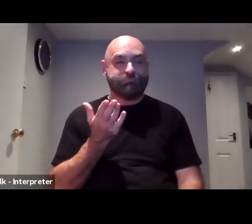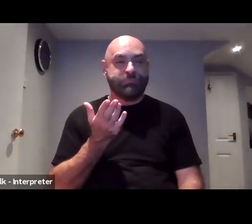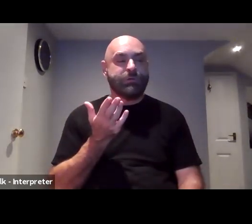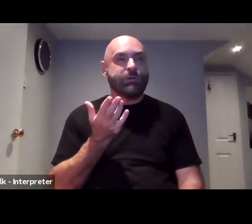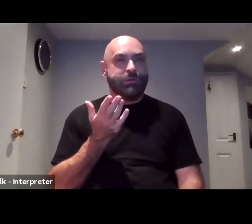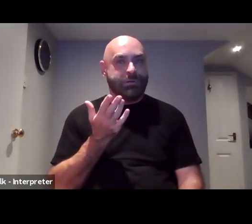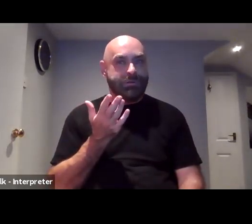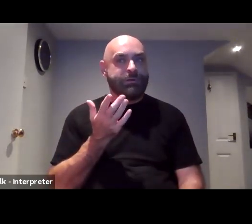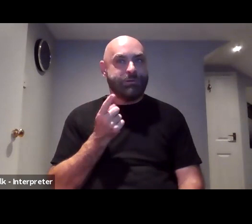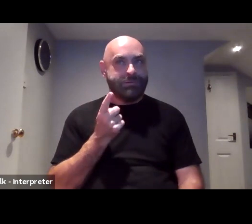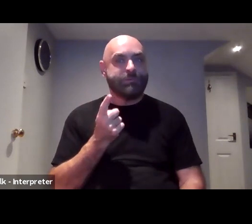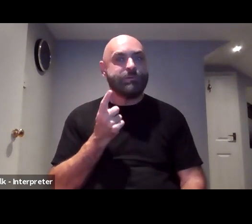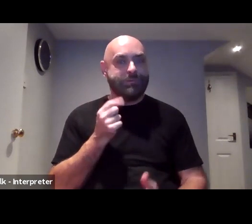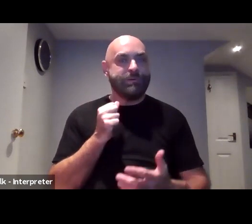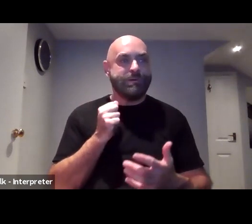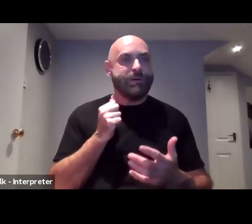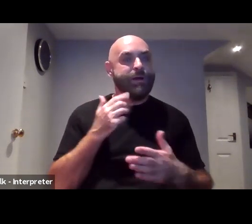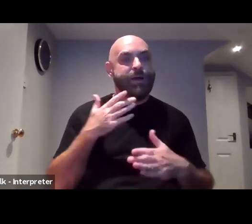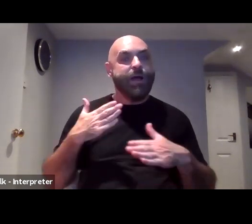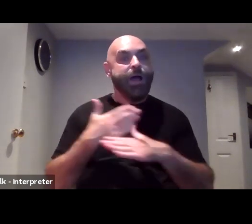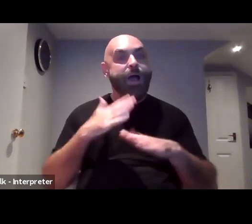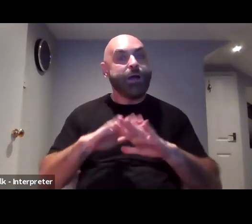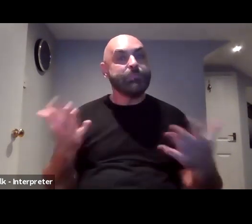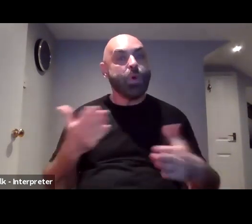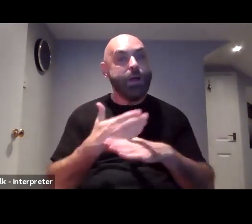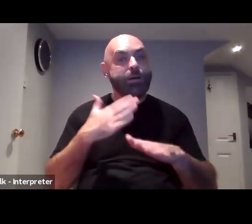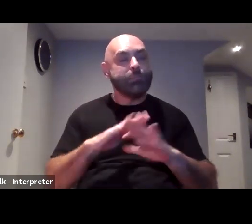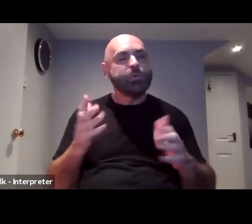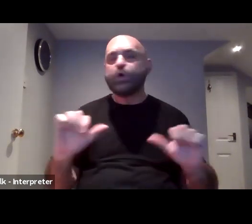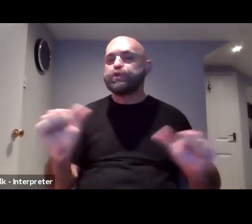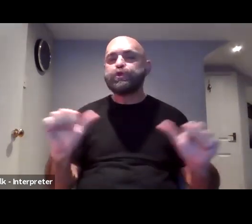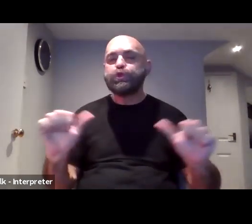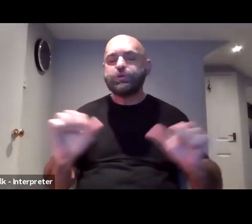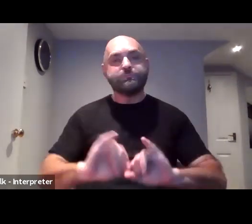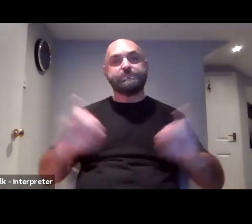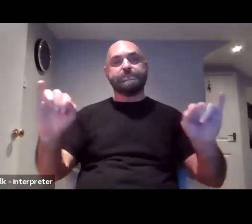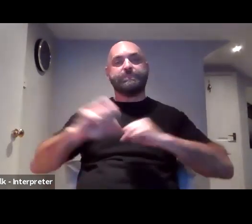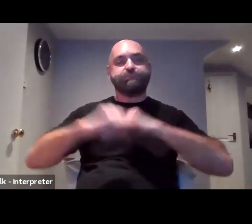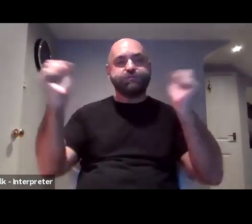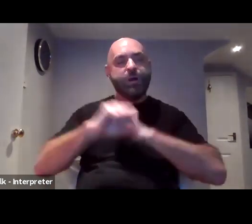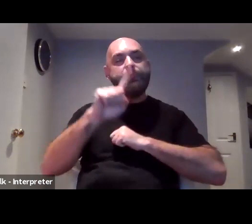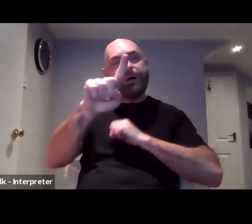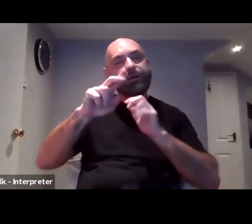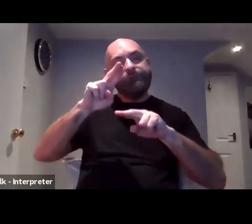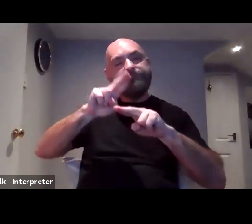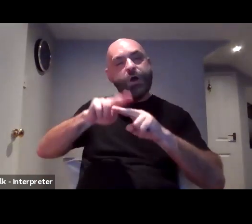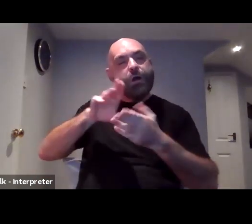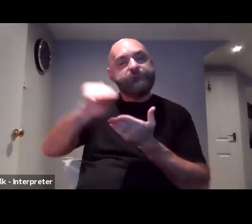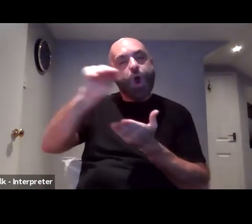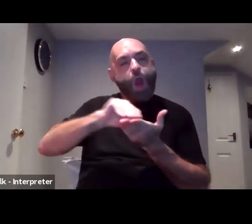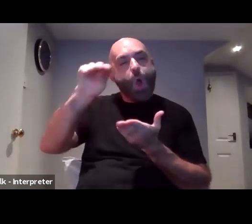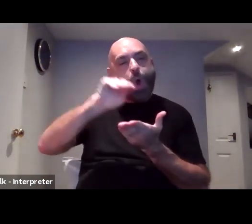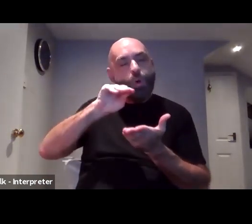storing up, which is unemployment. It hasn't quite exploded yet, but it will when the furlough scheme